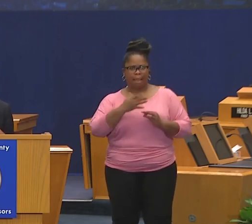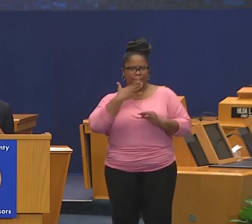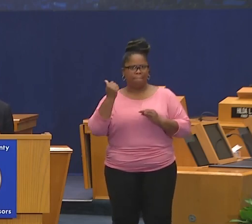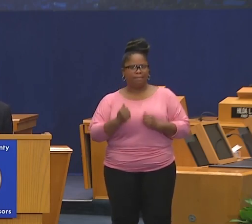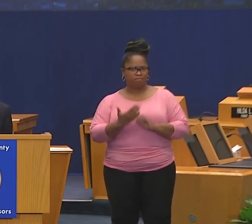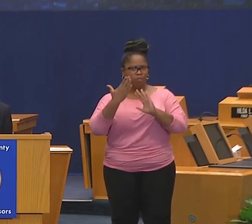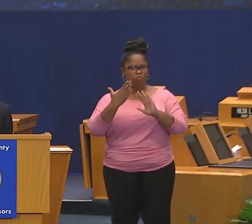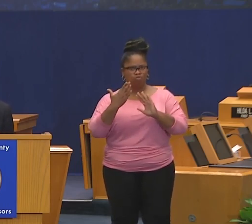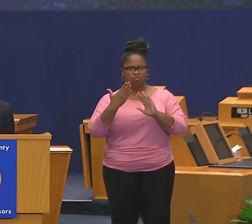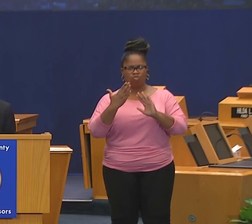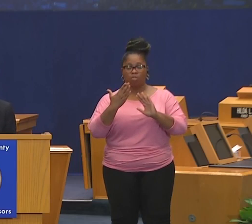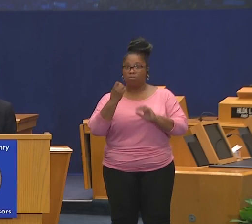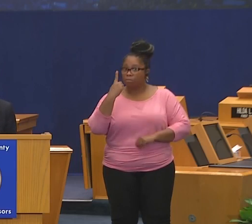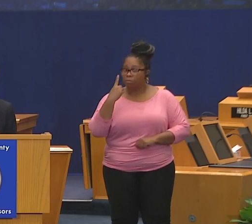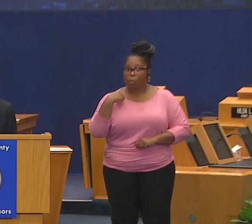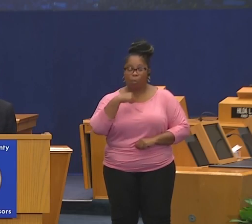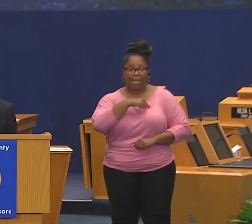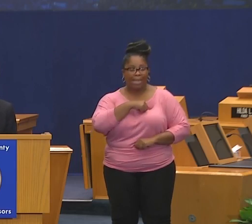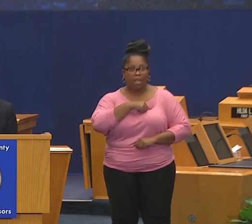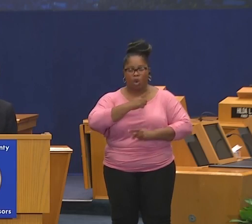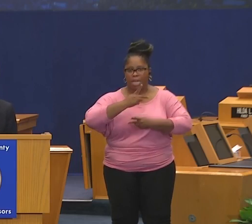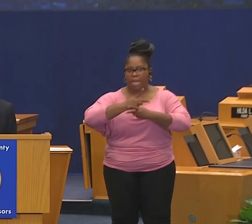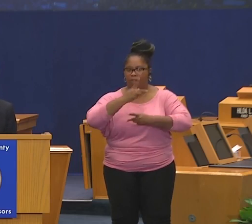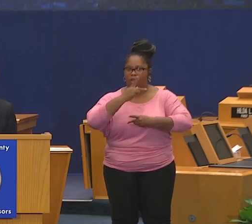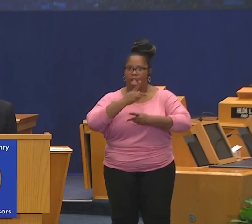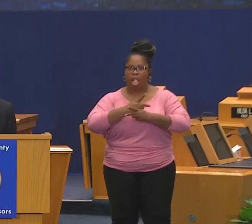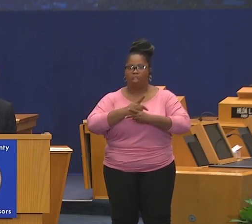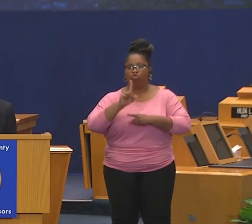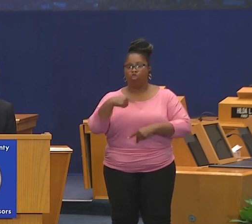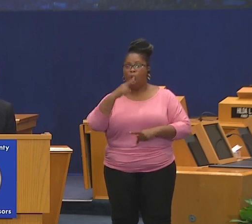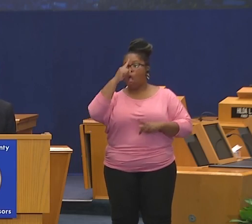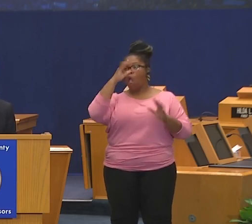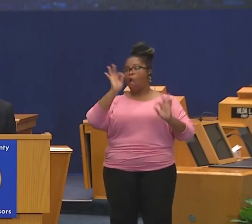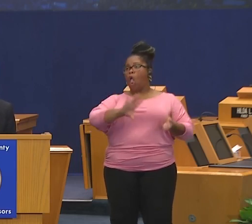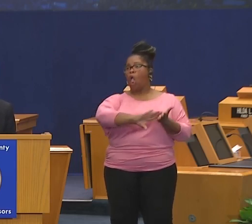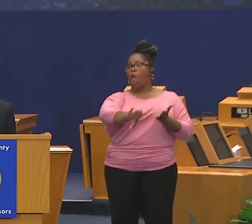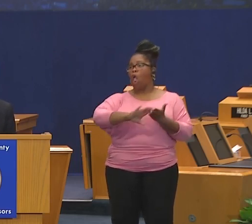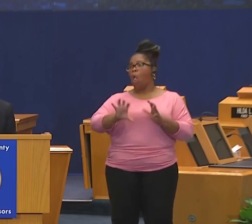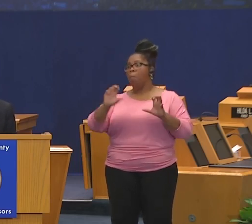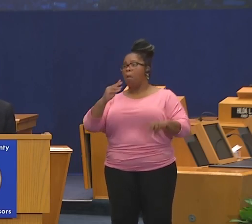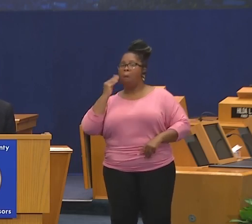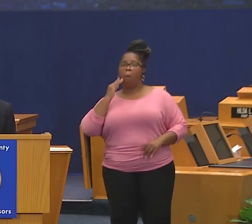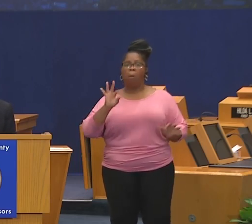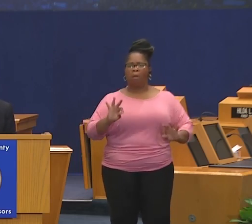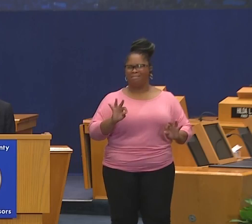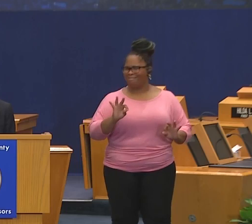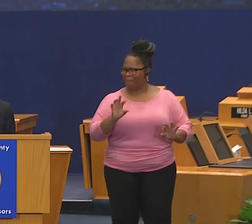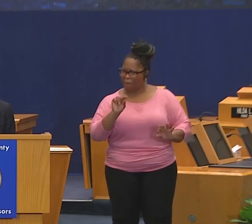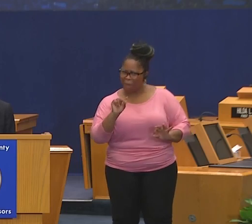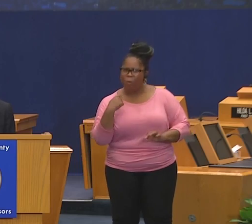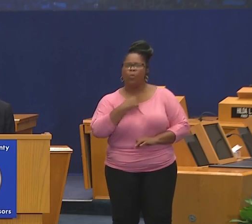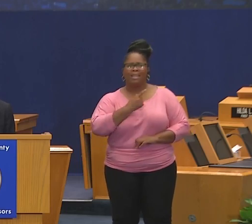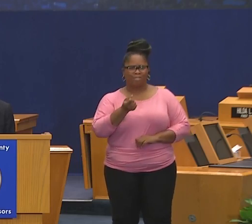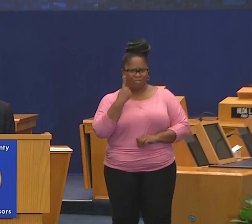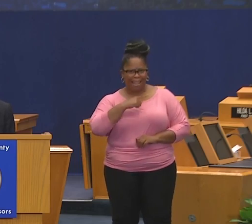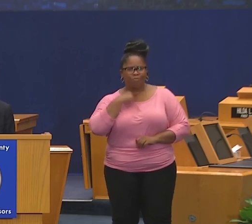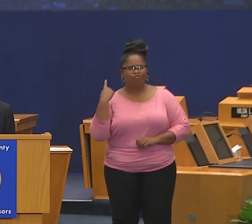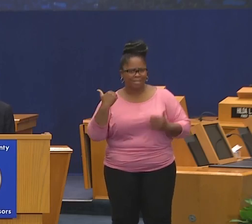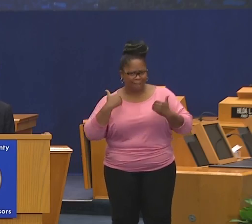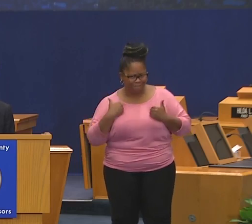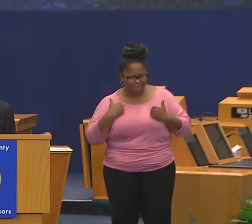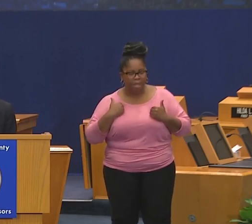And we are being extremely careful, and we know that there are risks associated with it, but we're